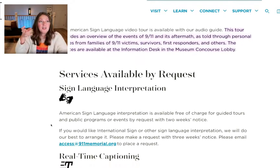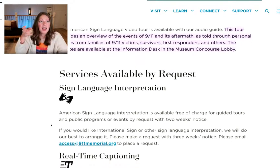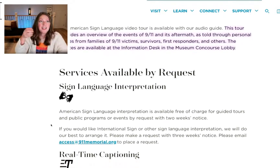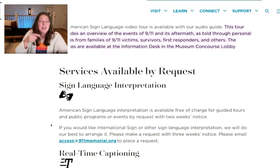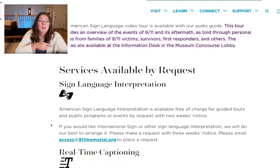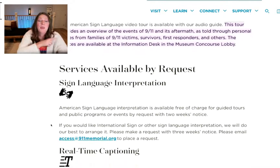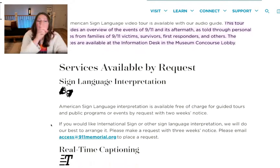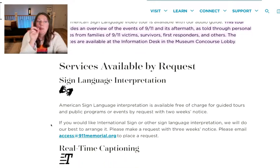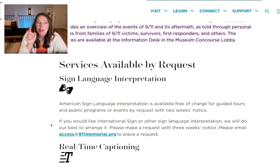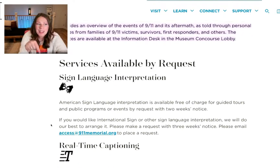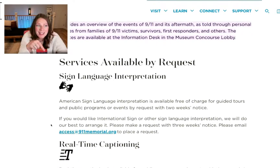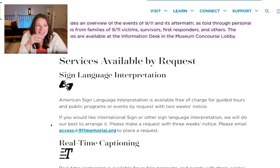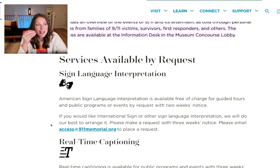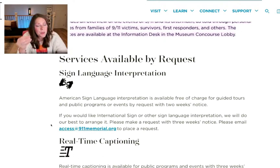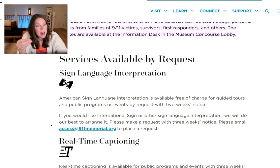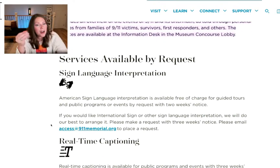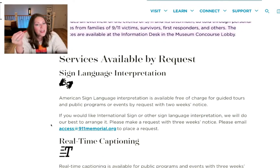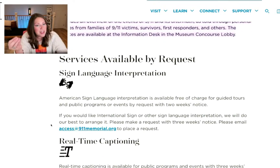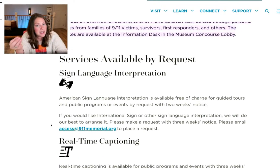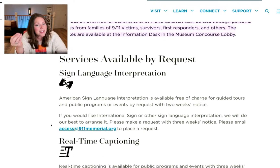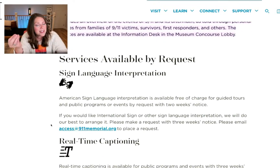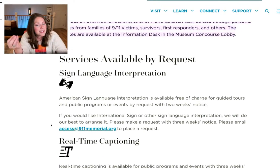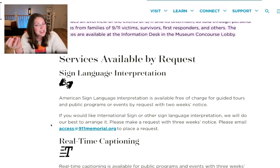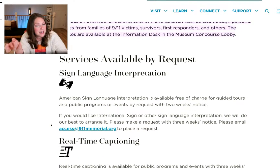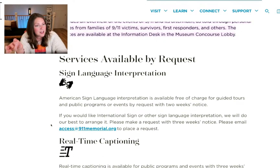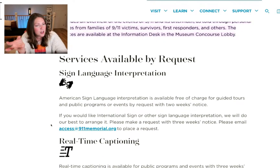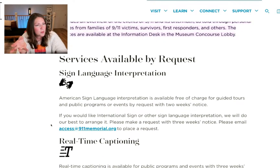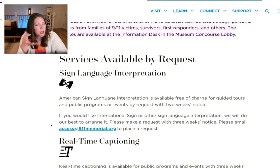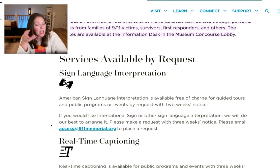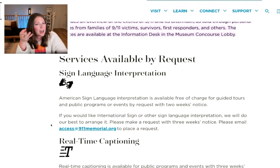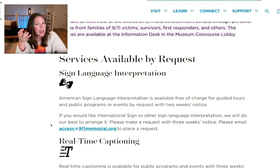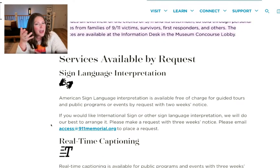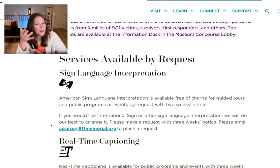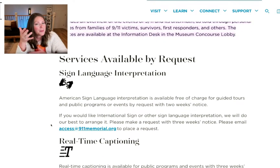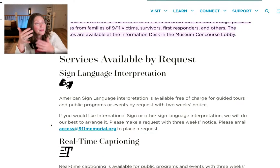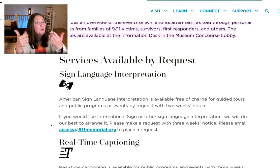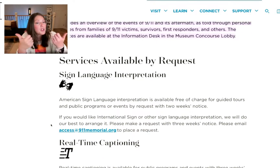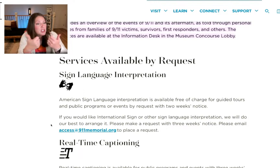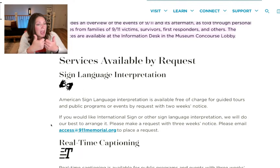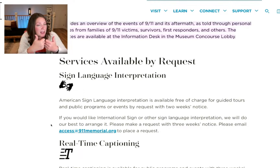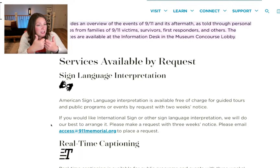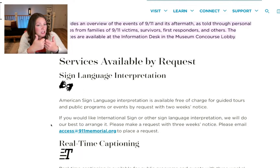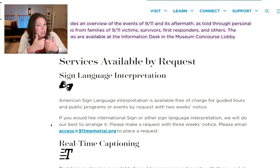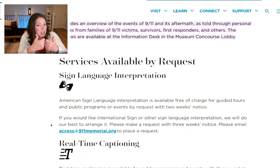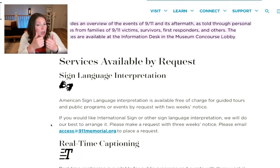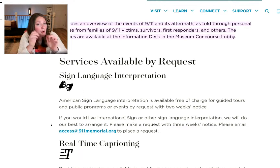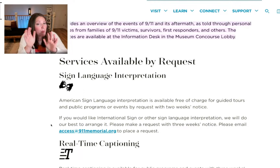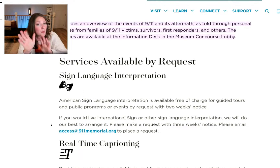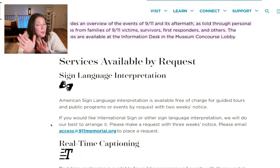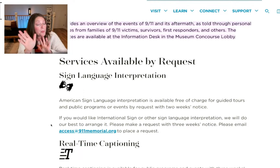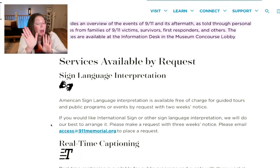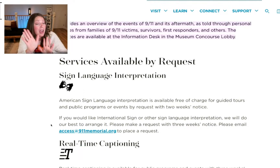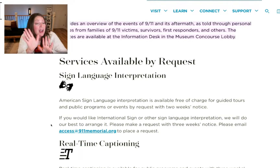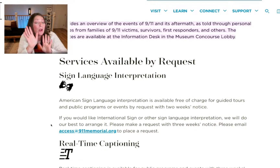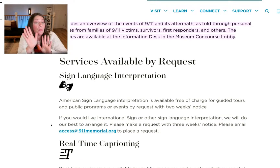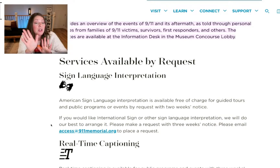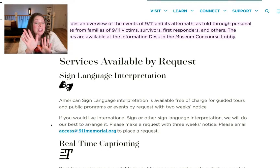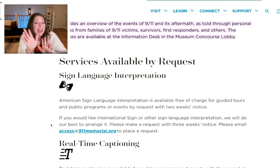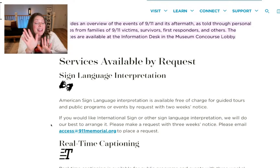device. But this is where things get a little bit more challenging. But I will say this